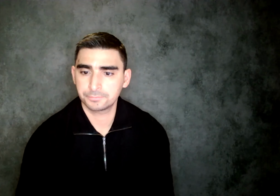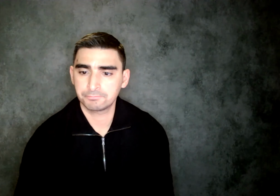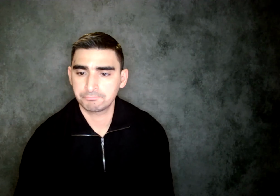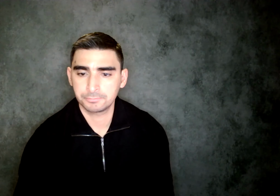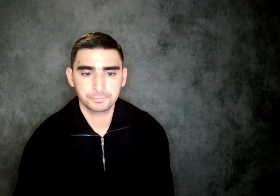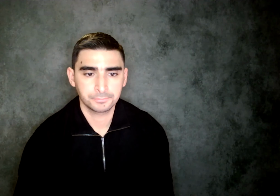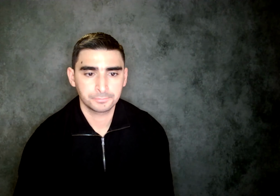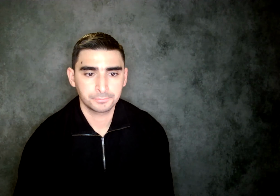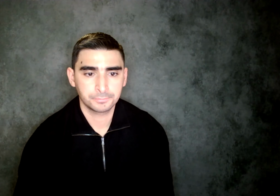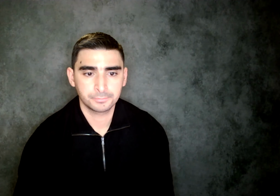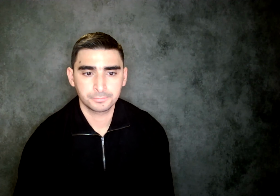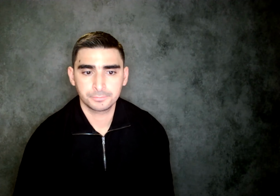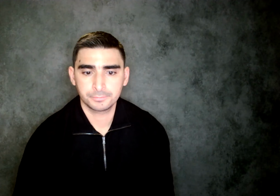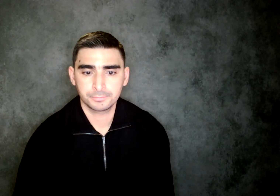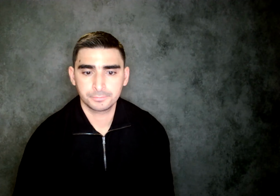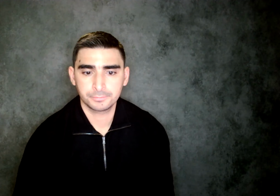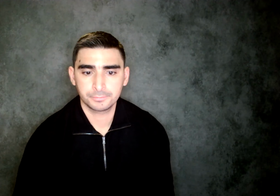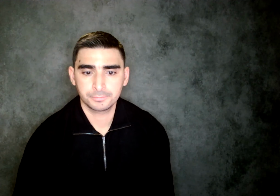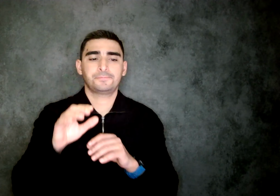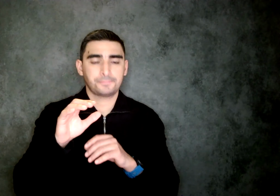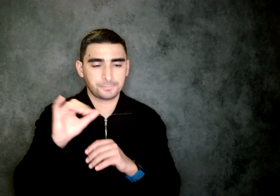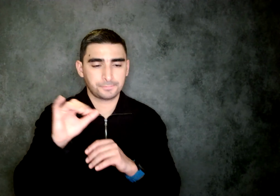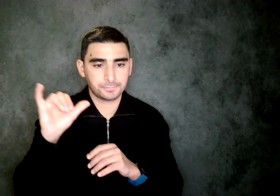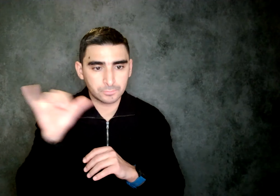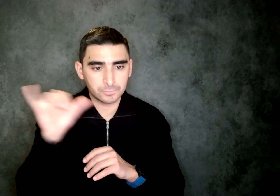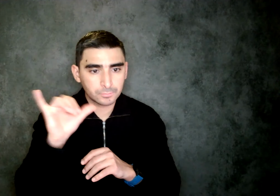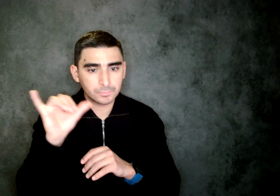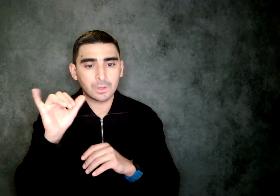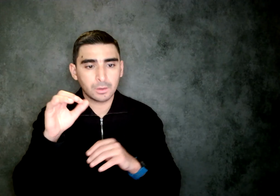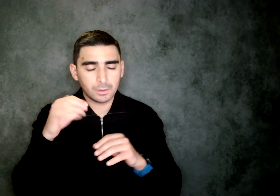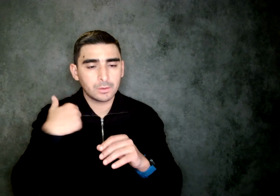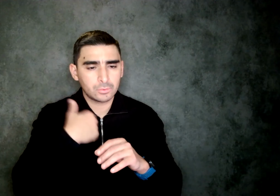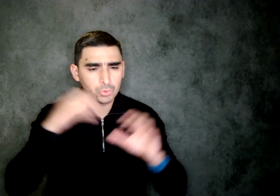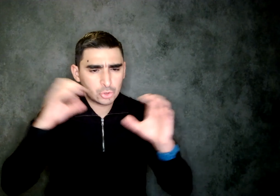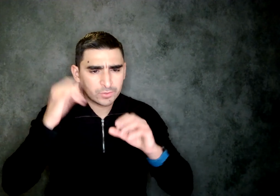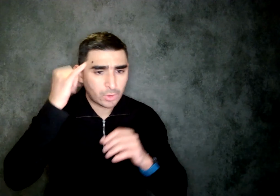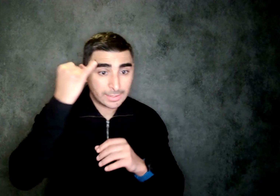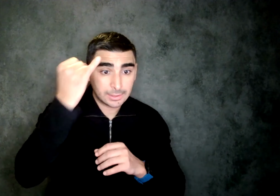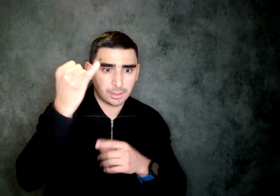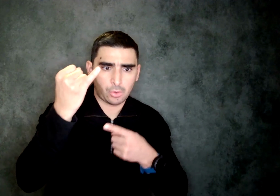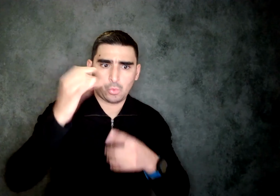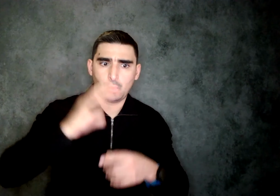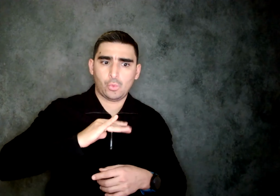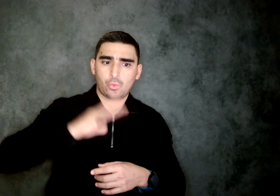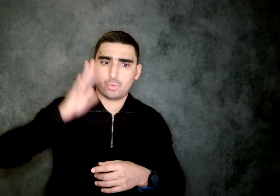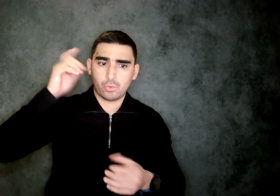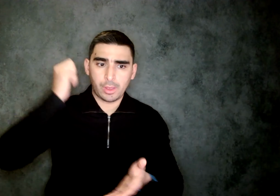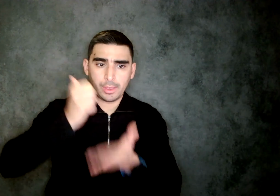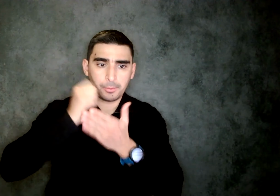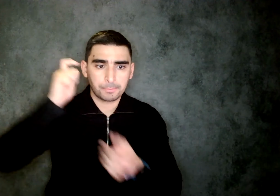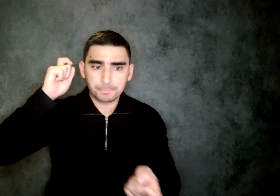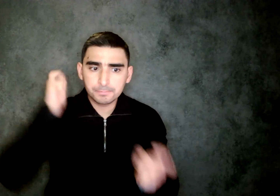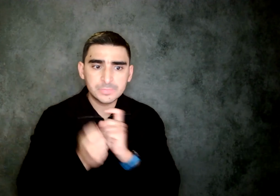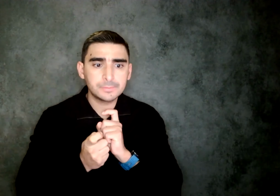I want to remind people too that we are looking for transformational. So we do have the opportunity to have some work